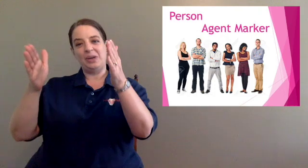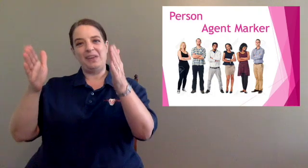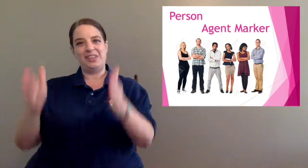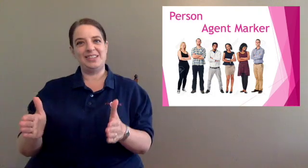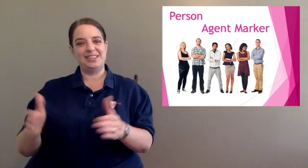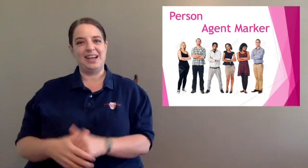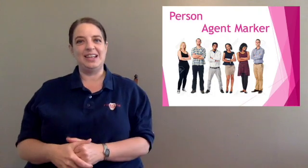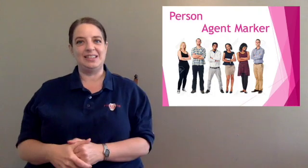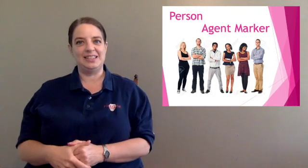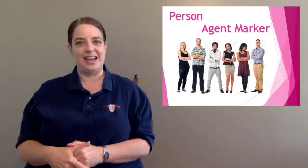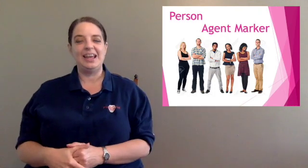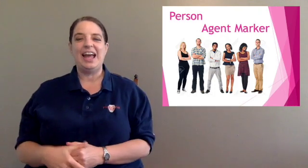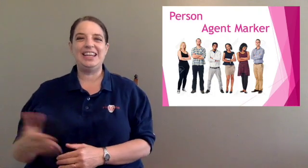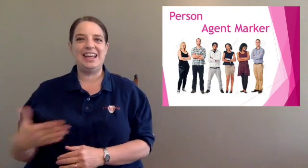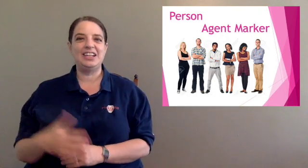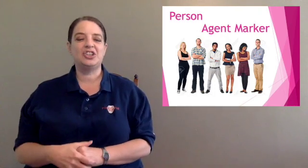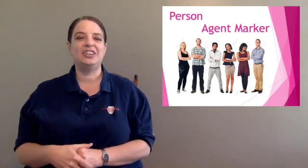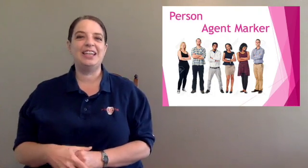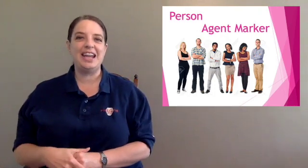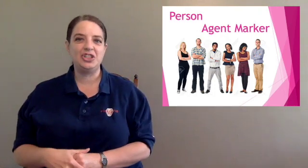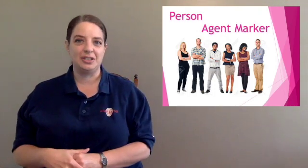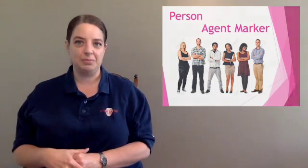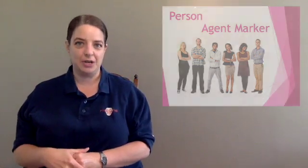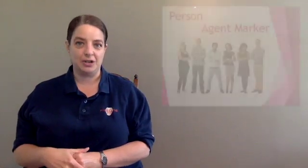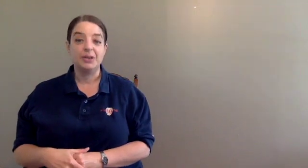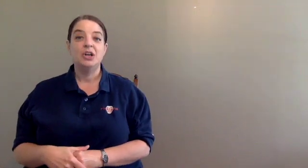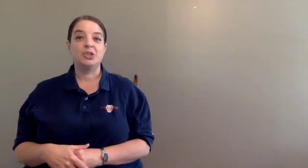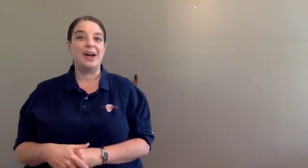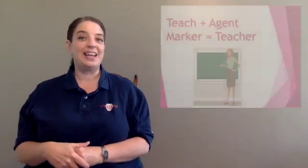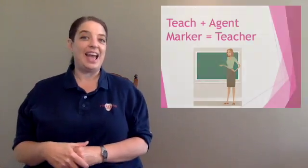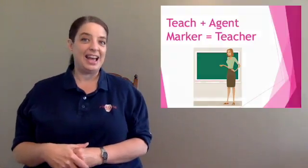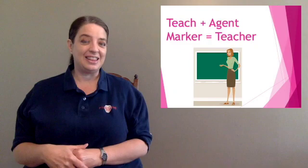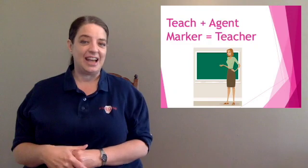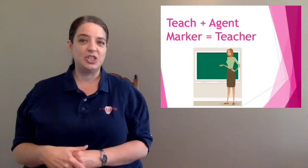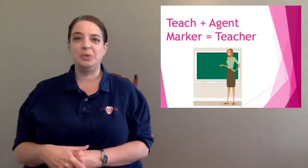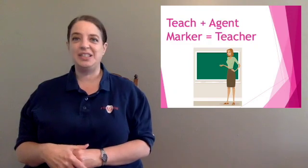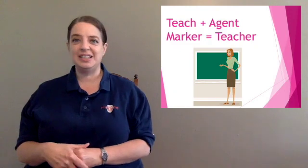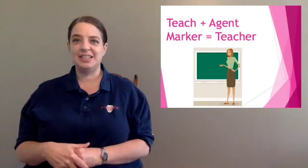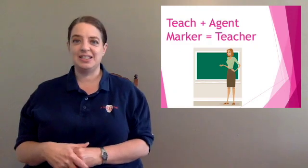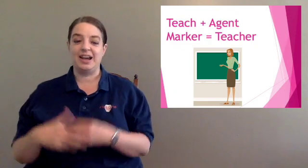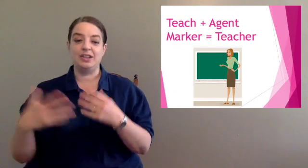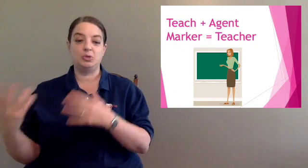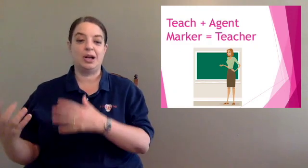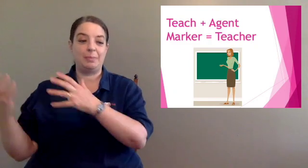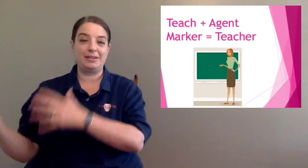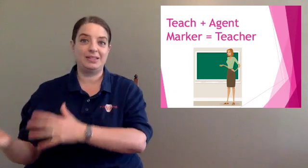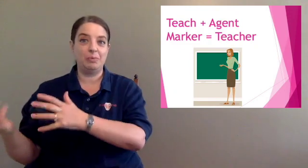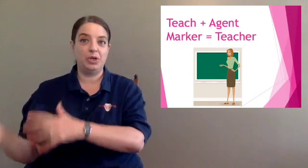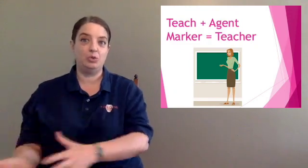have this sign instead. And again, it's called the agent marker. So I can add that to an existing sign to talk about someone who